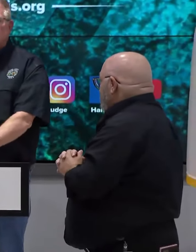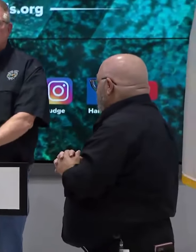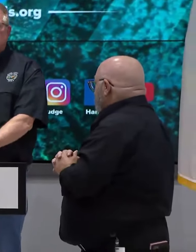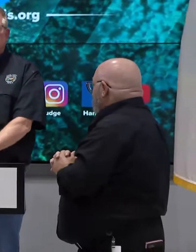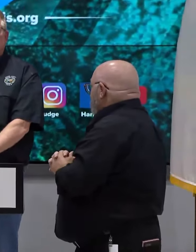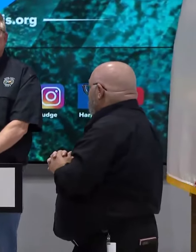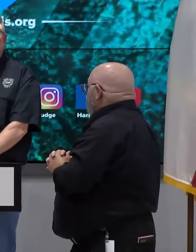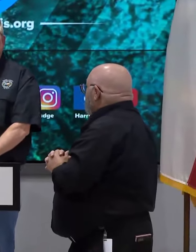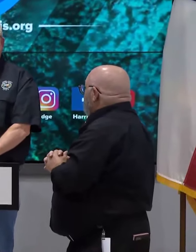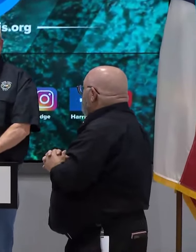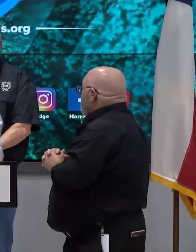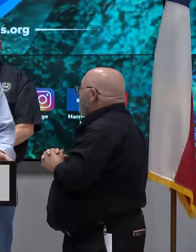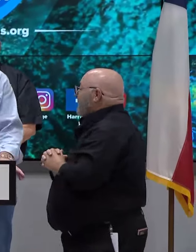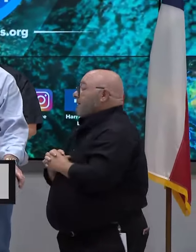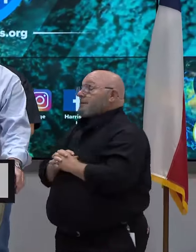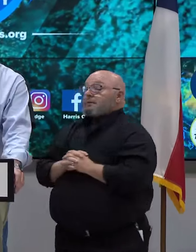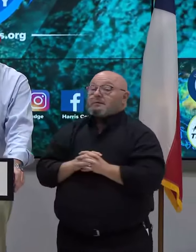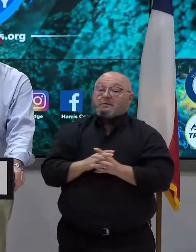Any other questions?